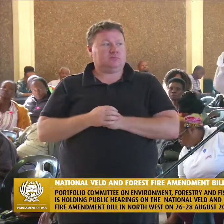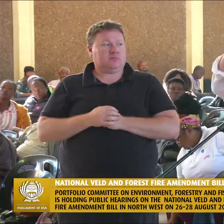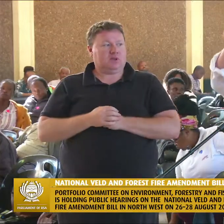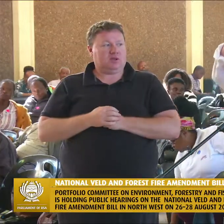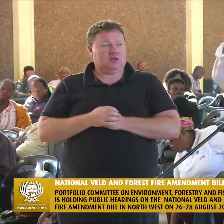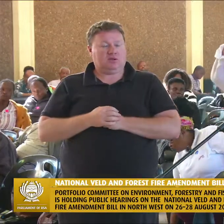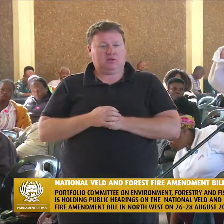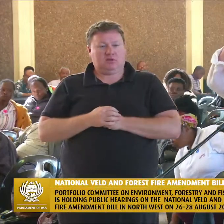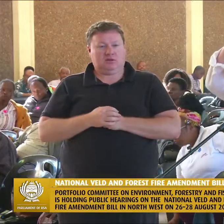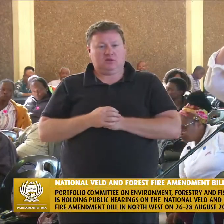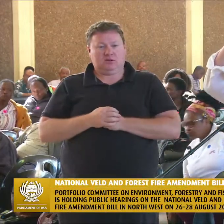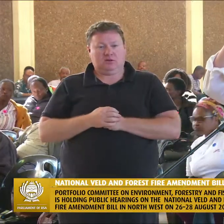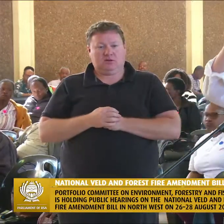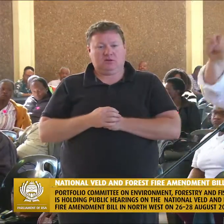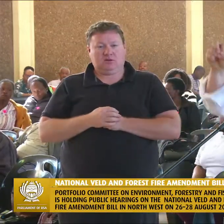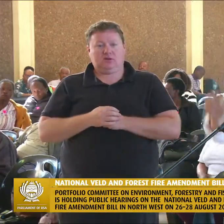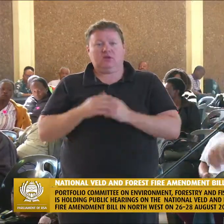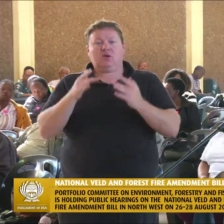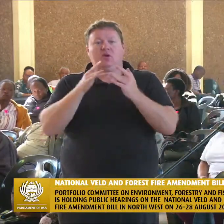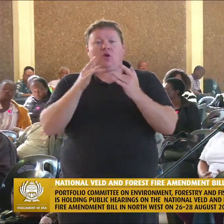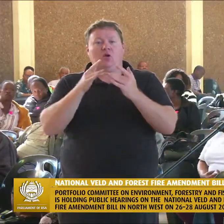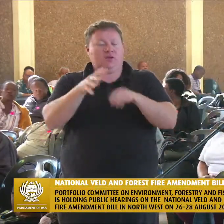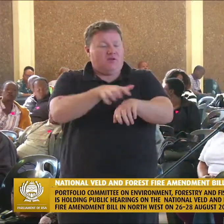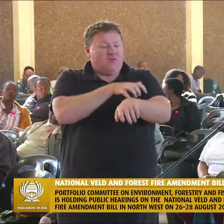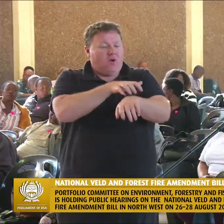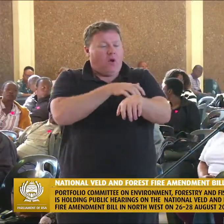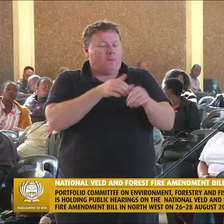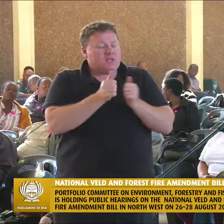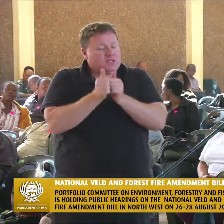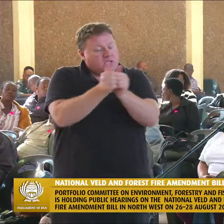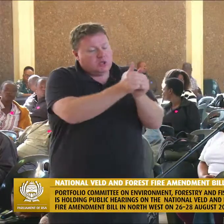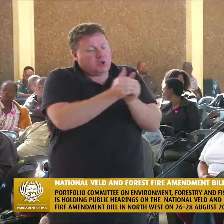we contacted the farmers associations